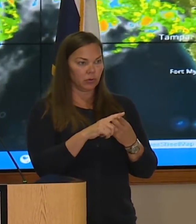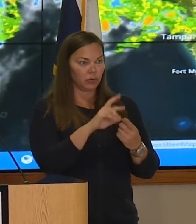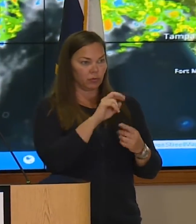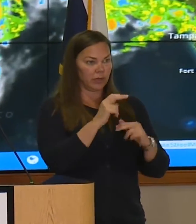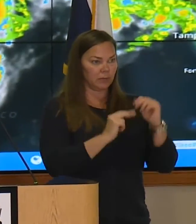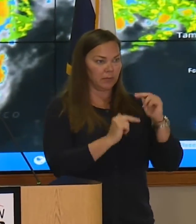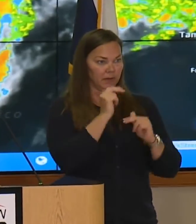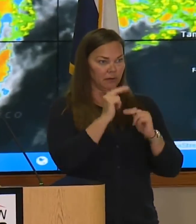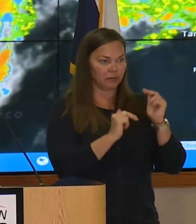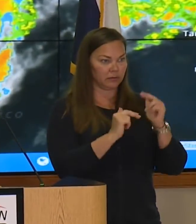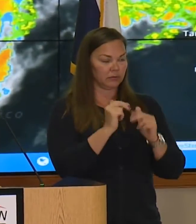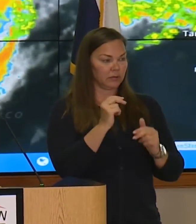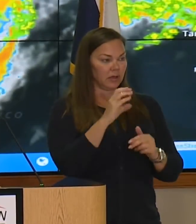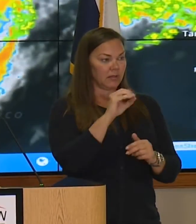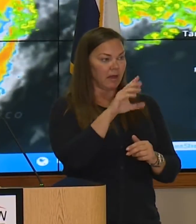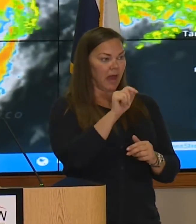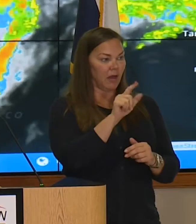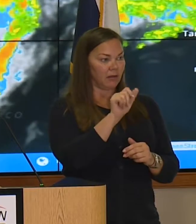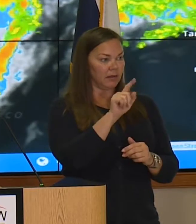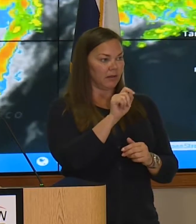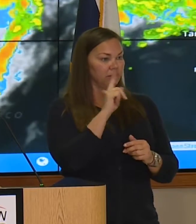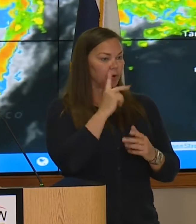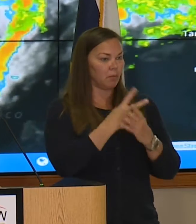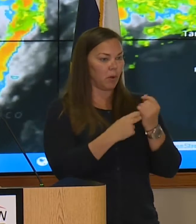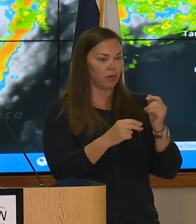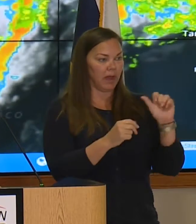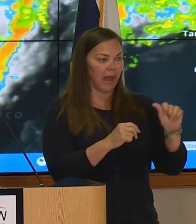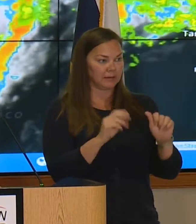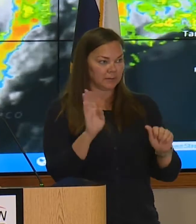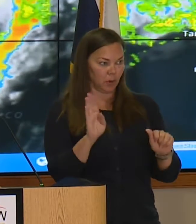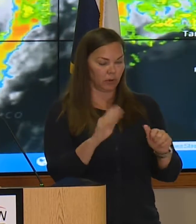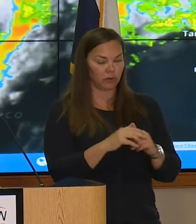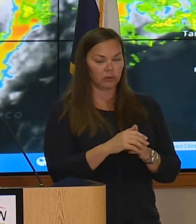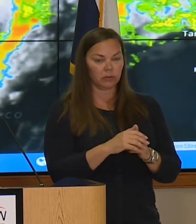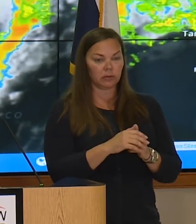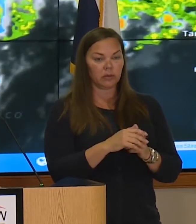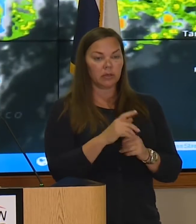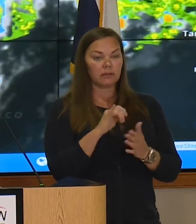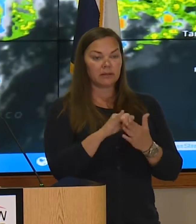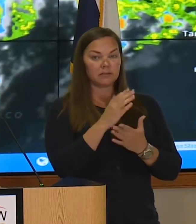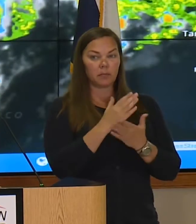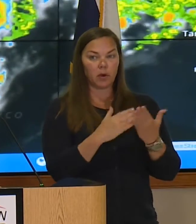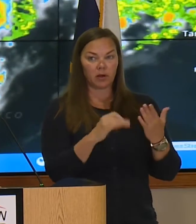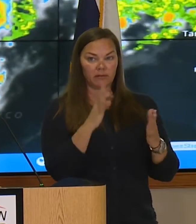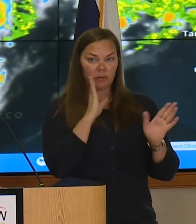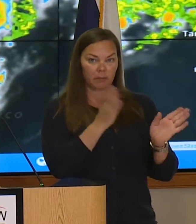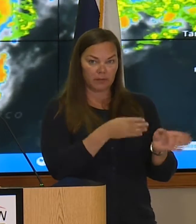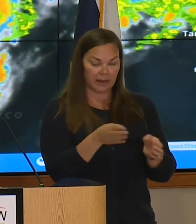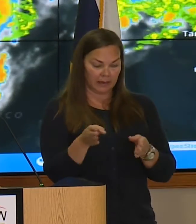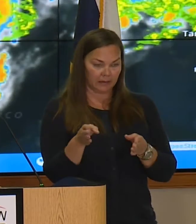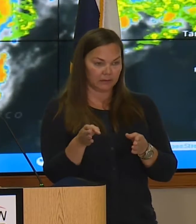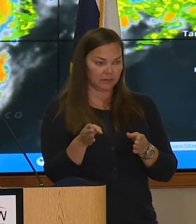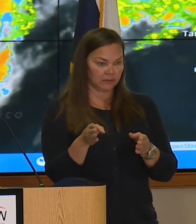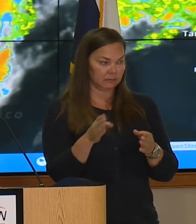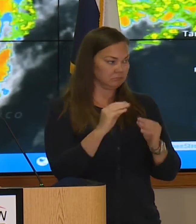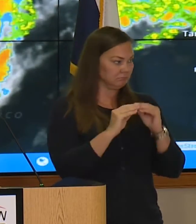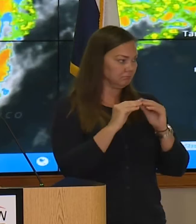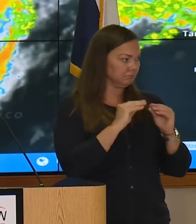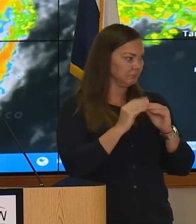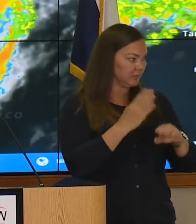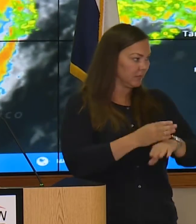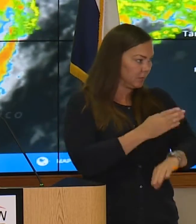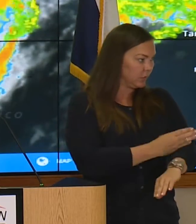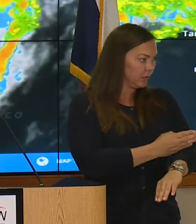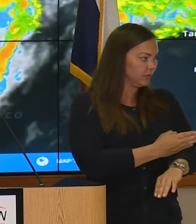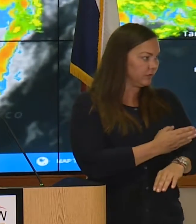the outlet structures for both Addicks and Barker. It's part of a planned maintenance and